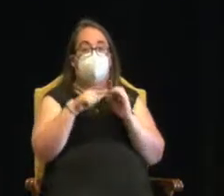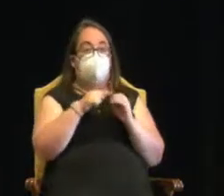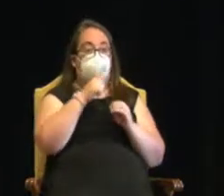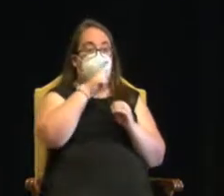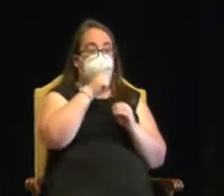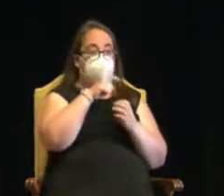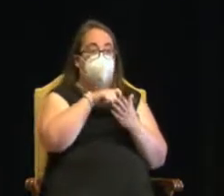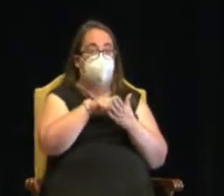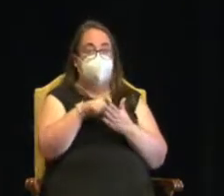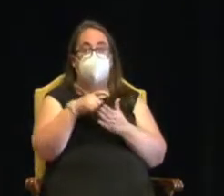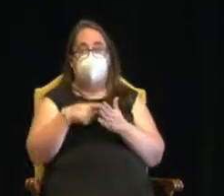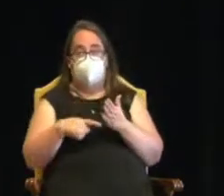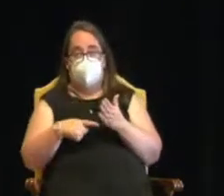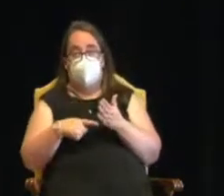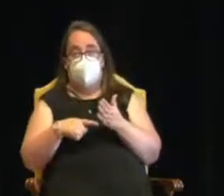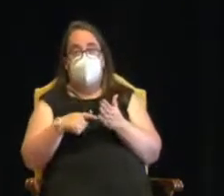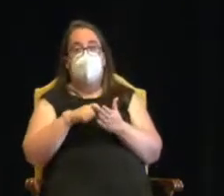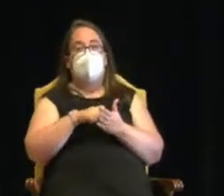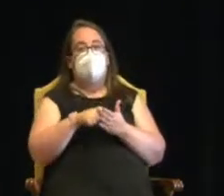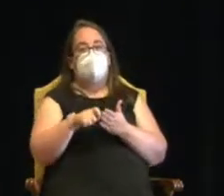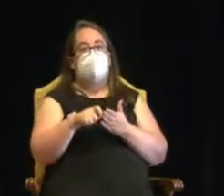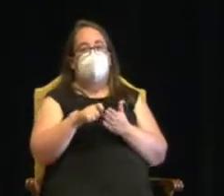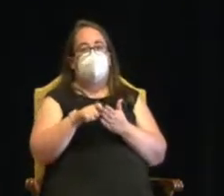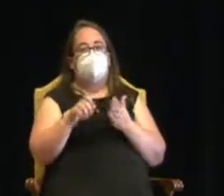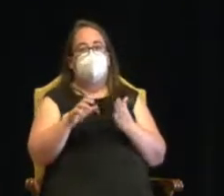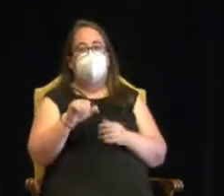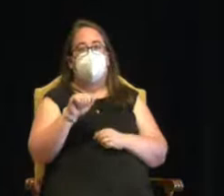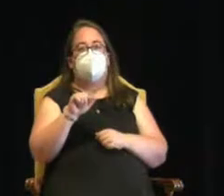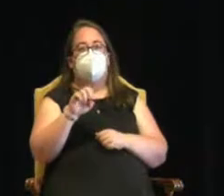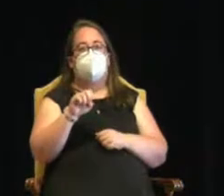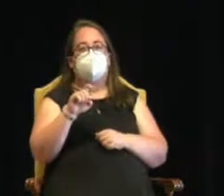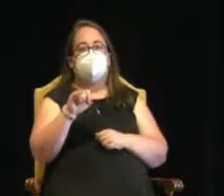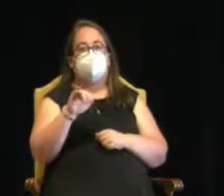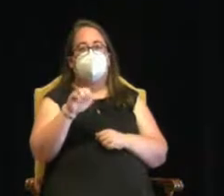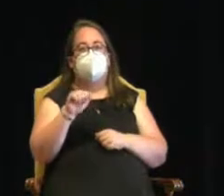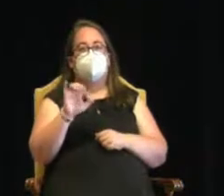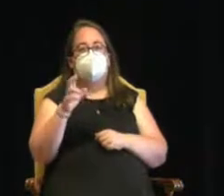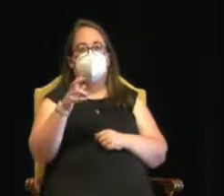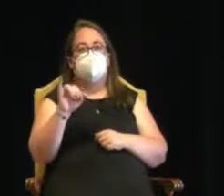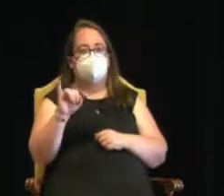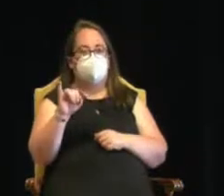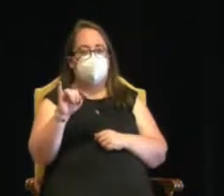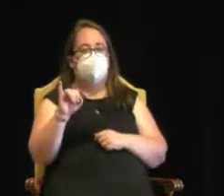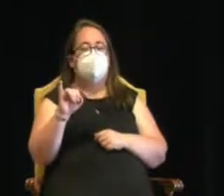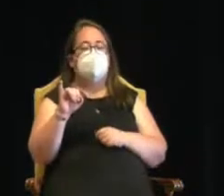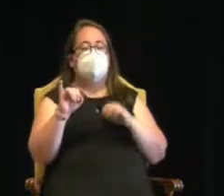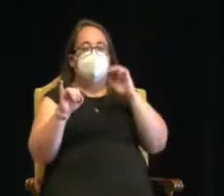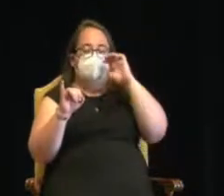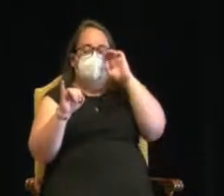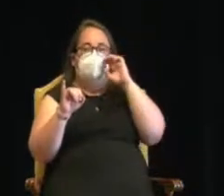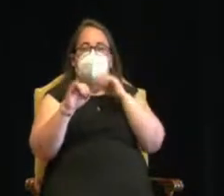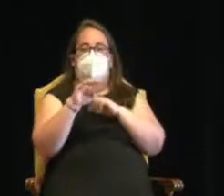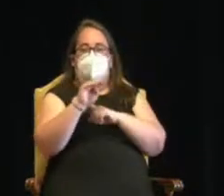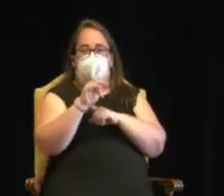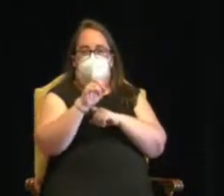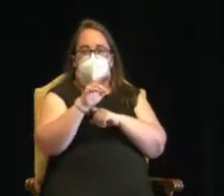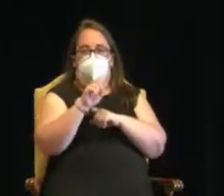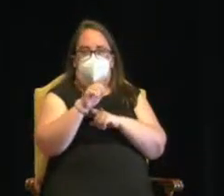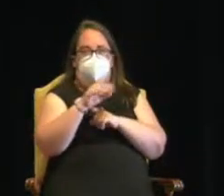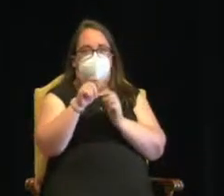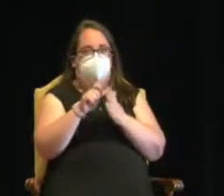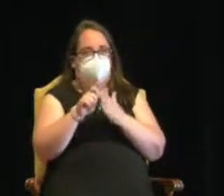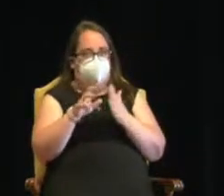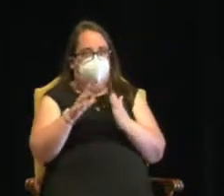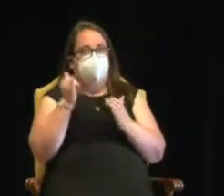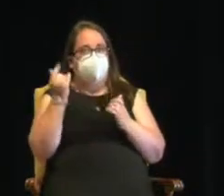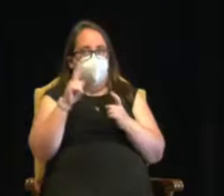written probably by the novelist Alexander Chee, also a memoirist and essayist. And if you go home to